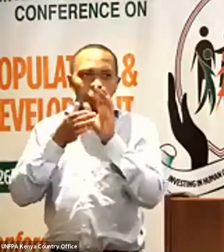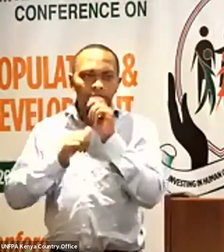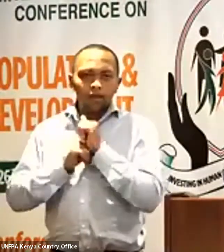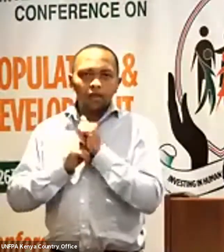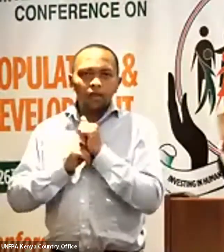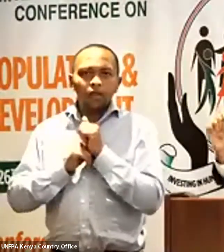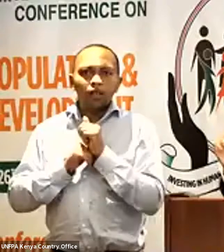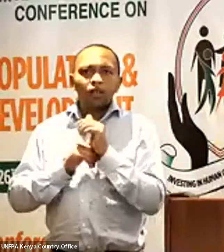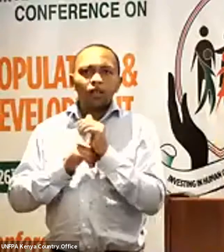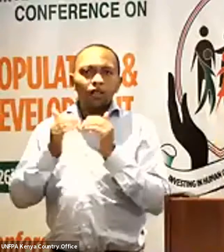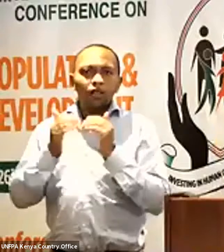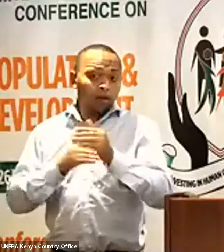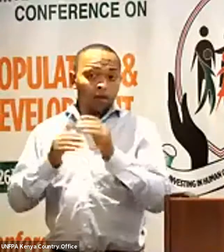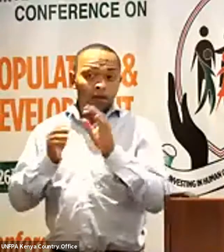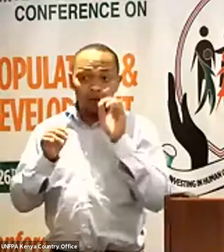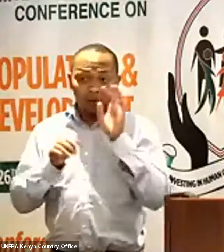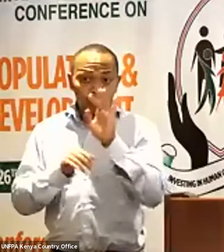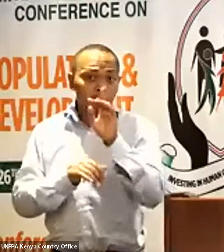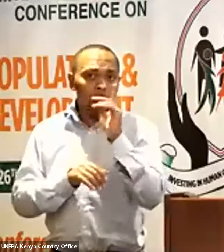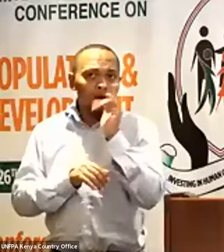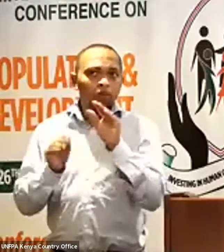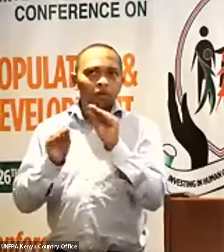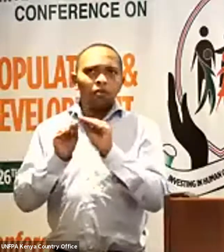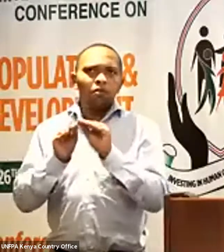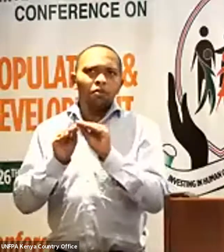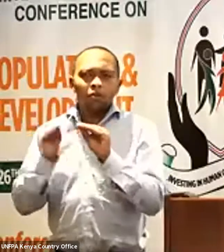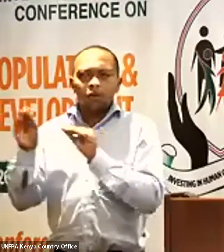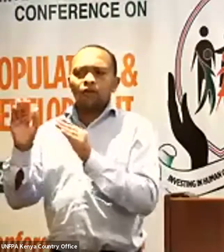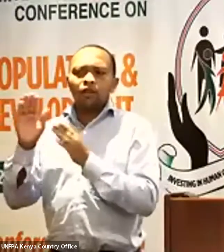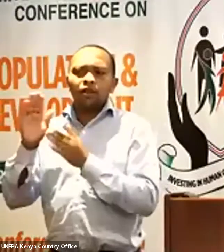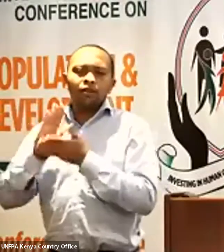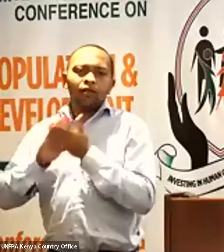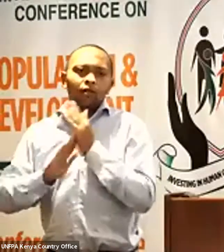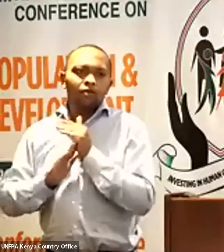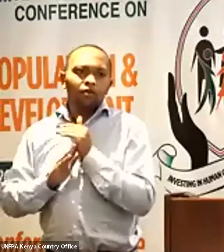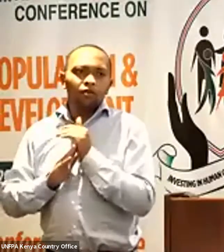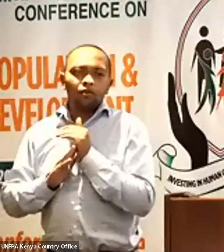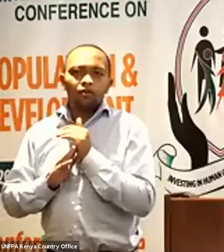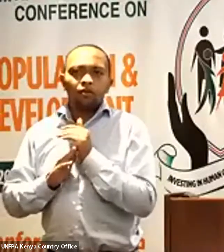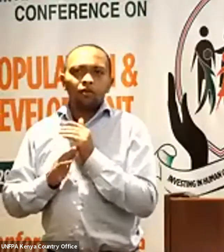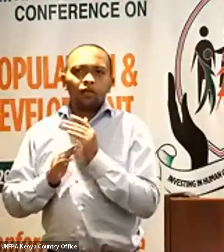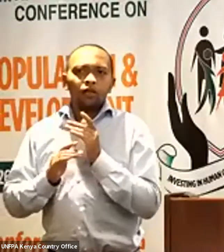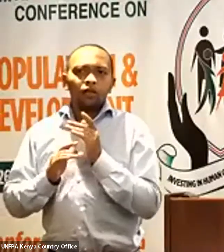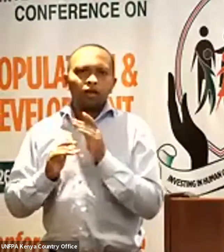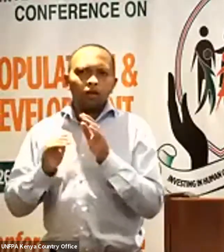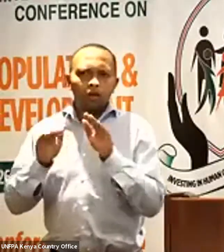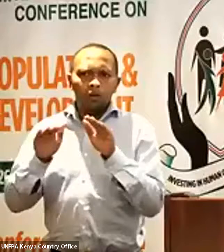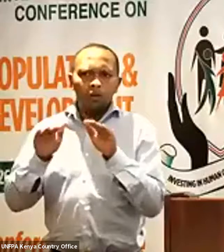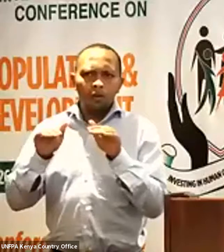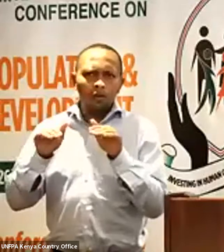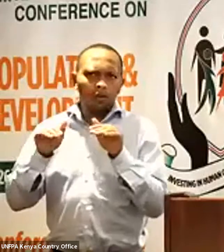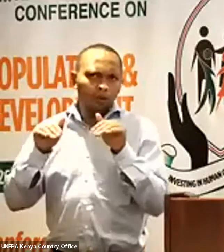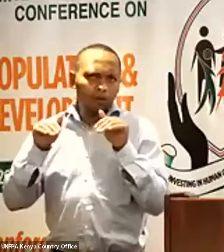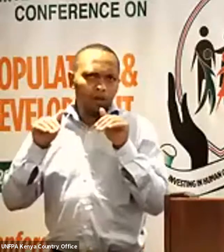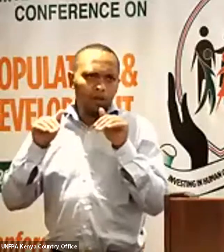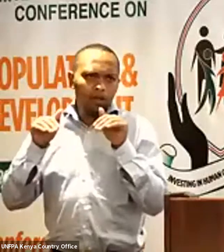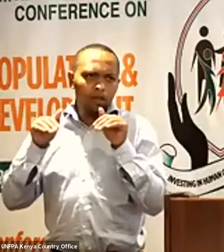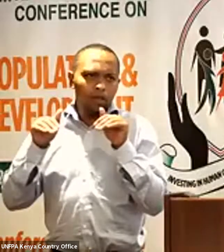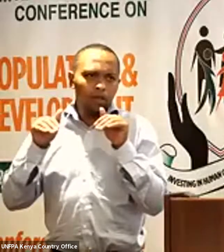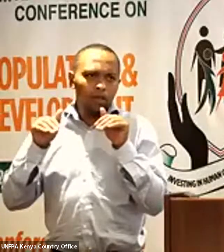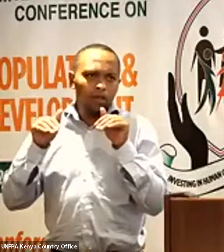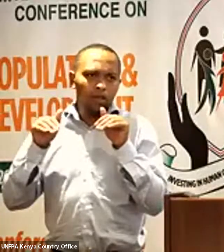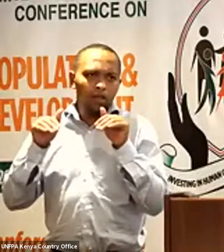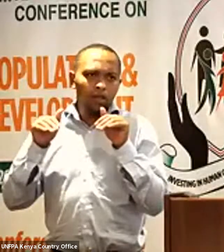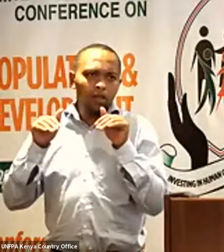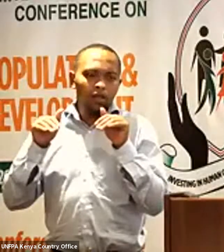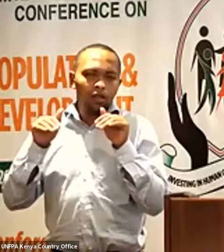it will automatically take you to your panel. The panelists also can do that. So we are going to do it in the next. How many minutes?